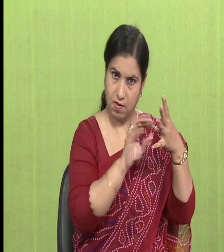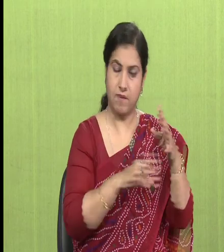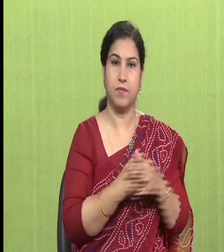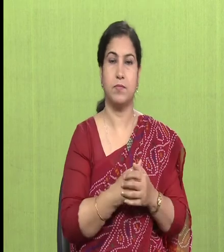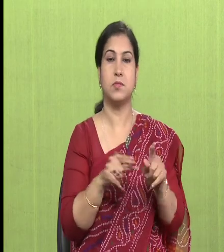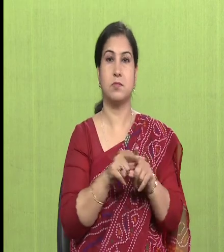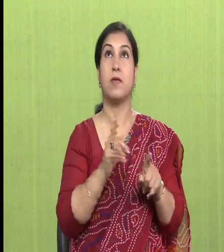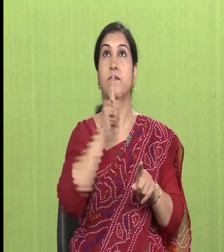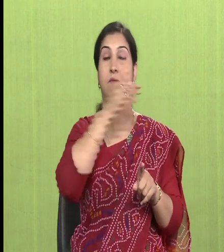religion,